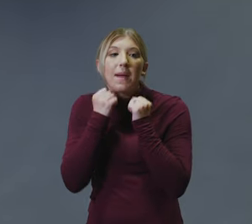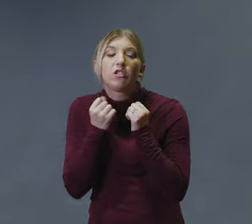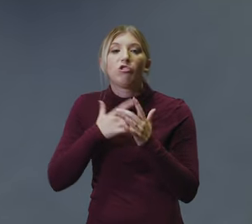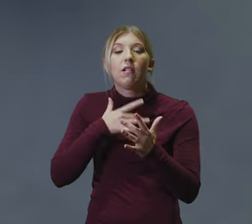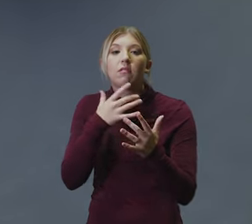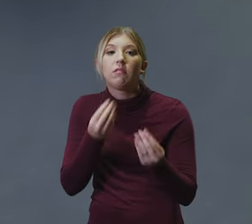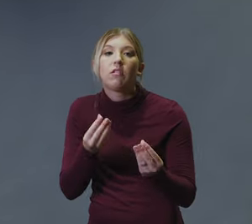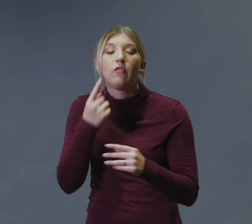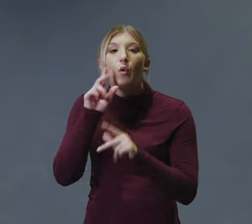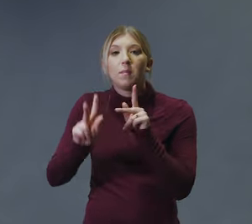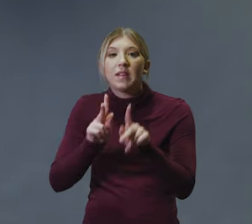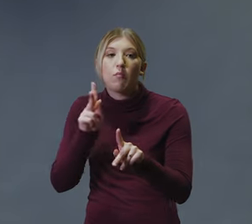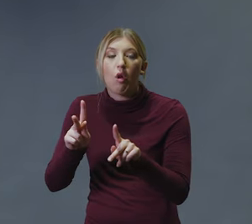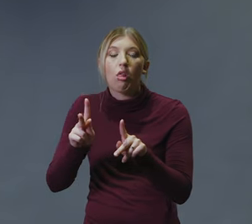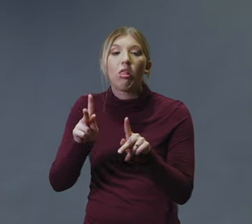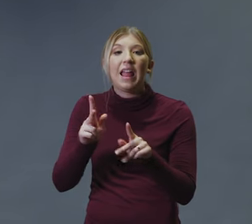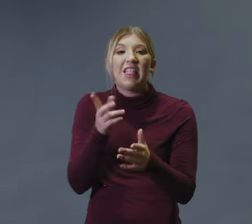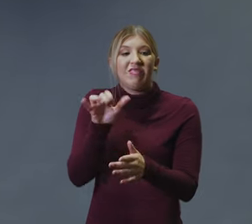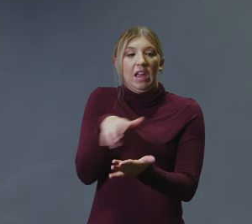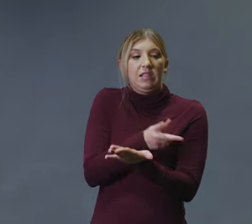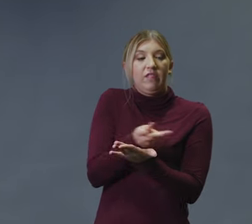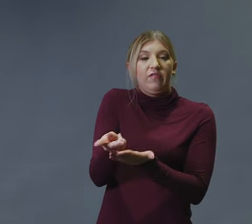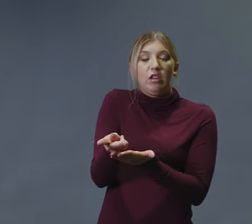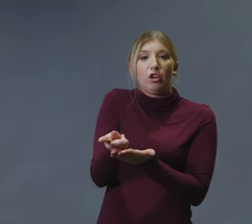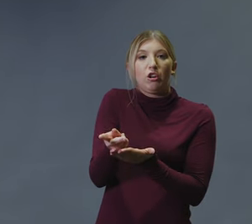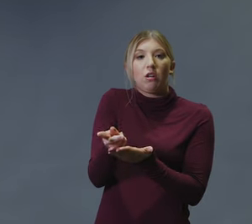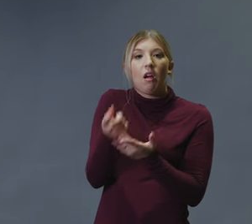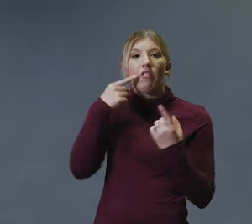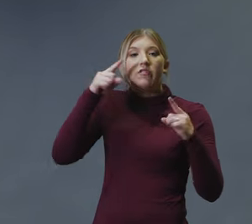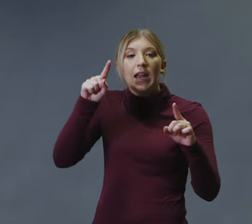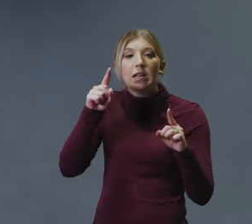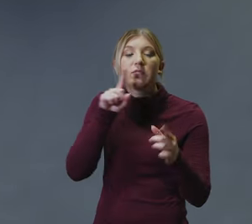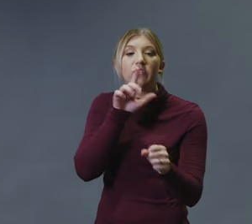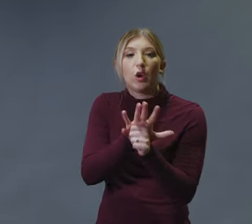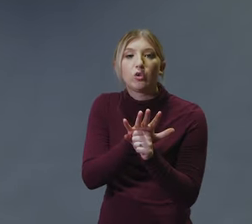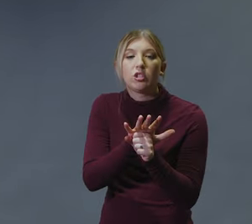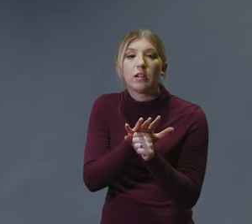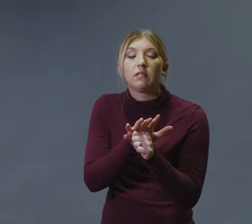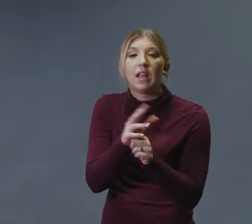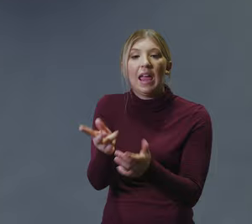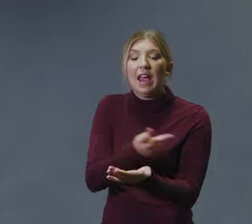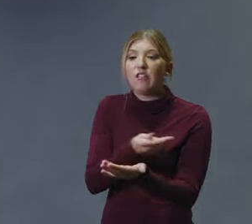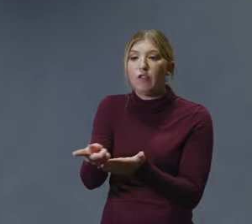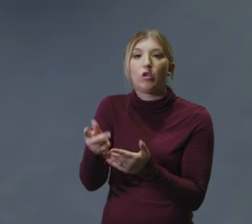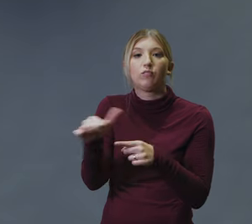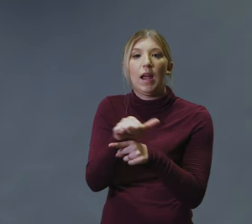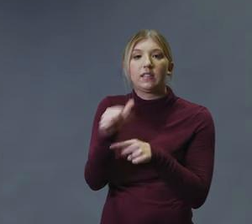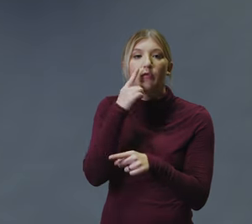those who live on the margin is a failure of a feigned devotion and a false exegetical